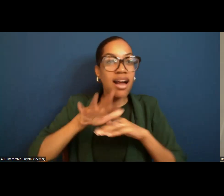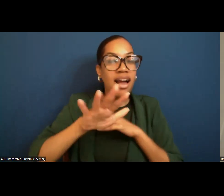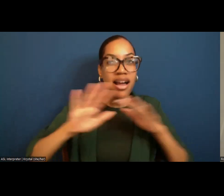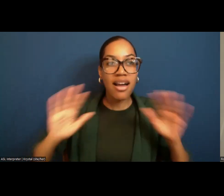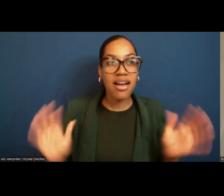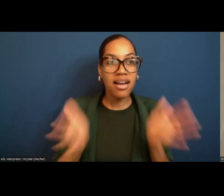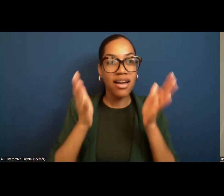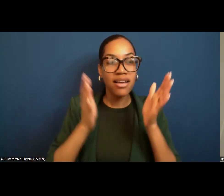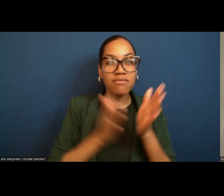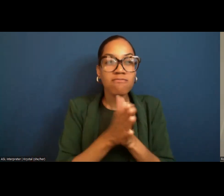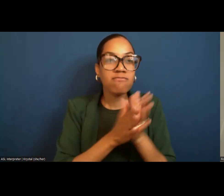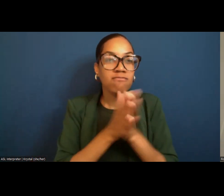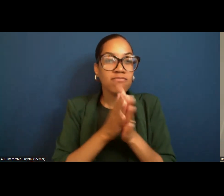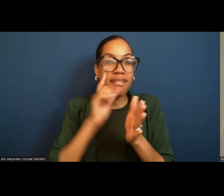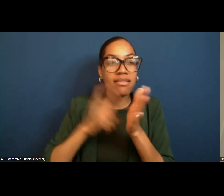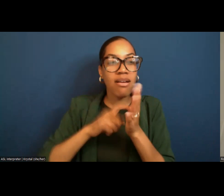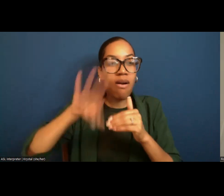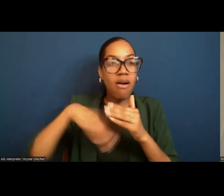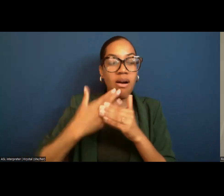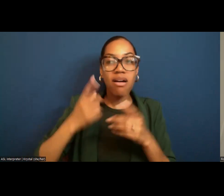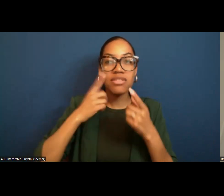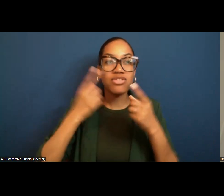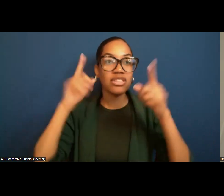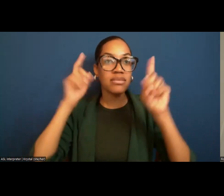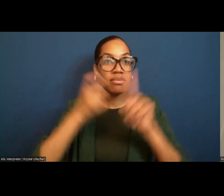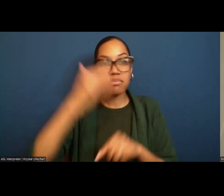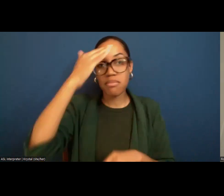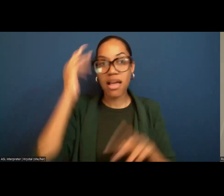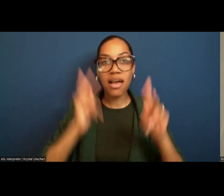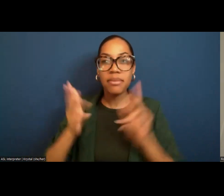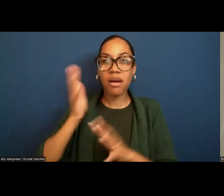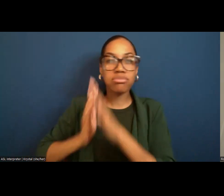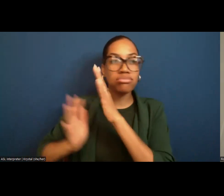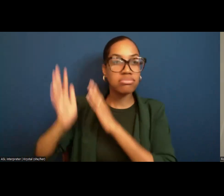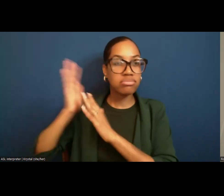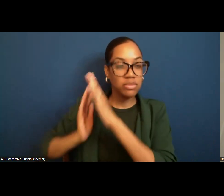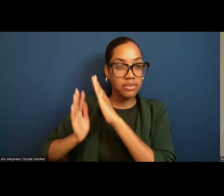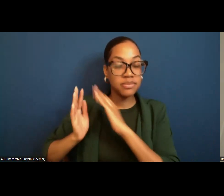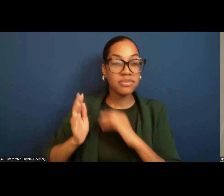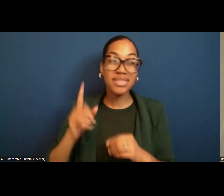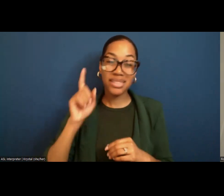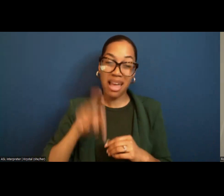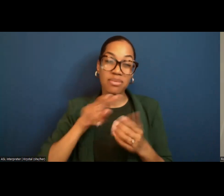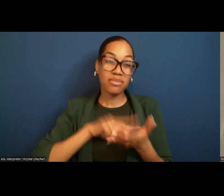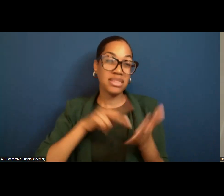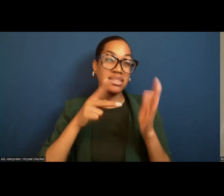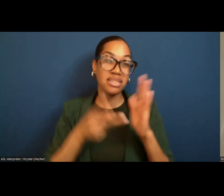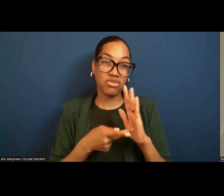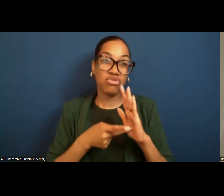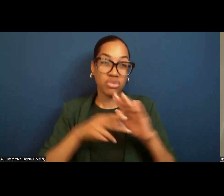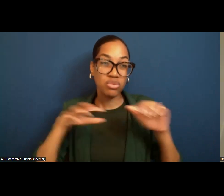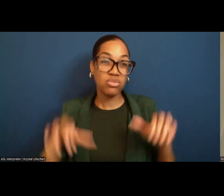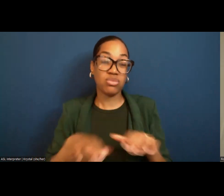people. Really, again, being mindful, that has to be an intentional act in a society where that can sometimes feel like an uphill